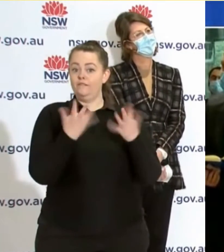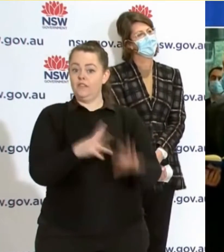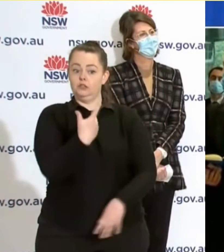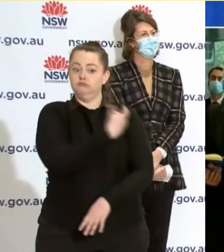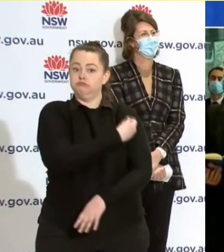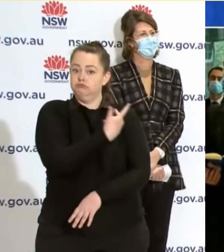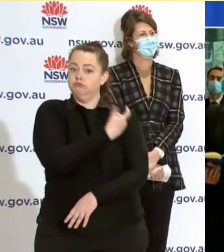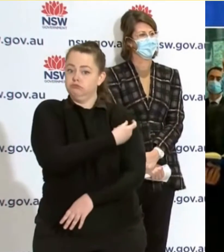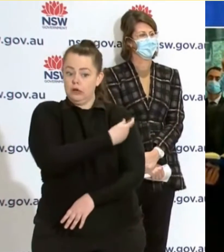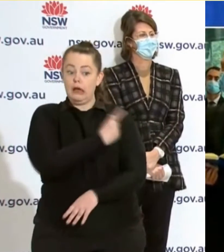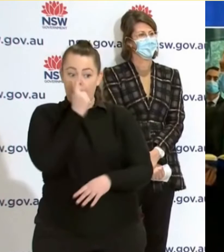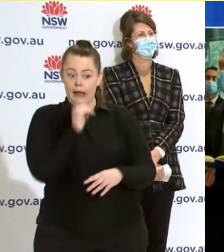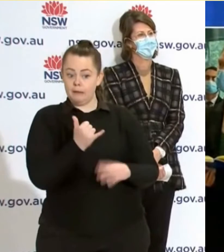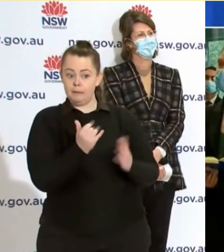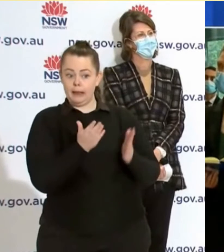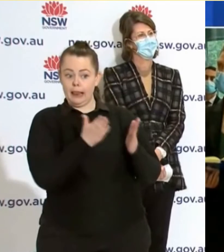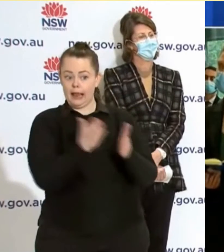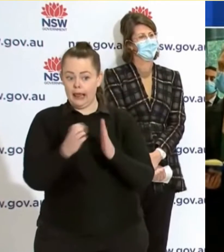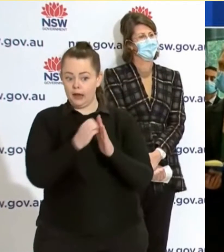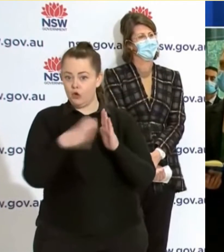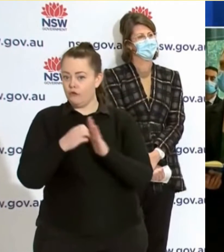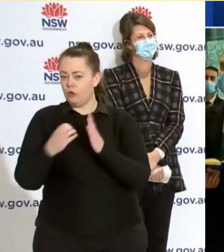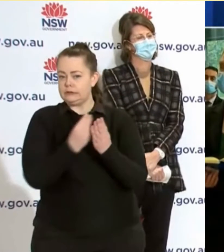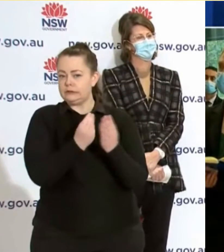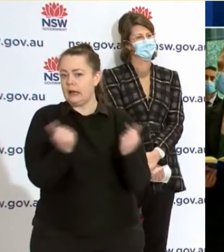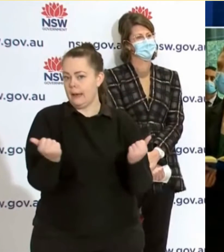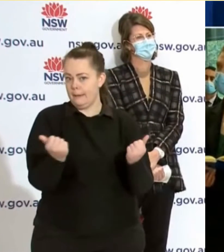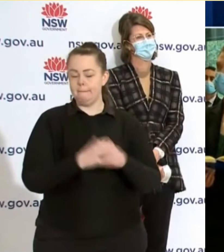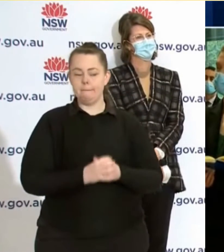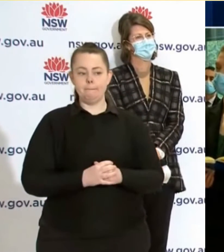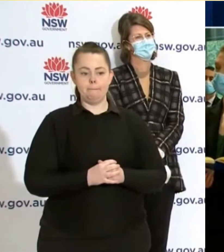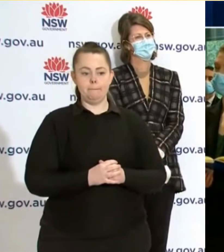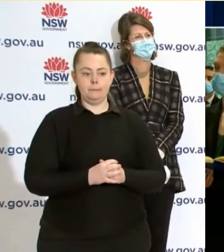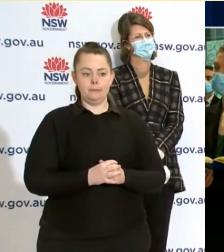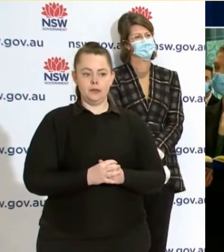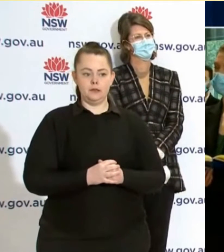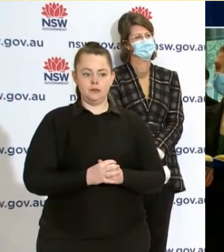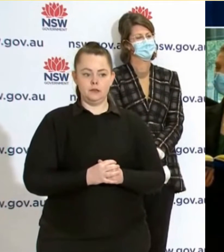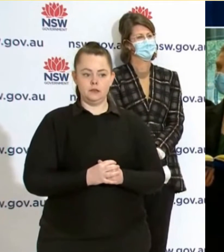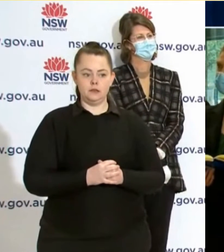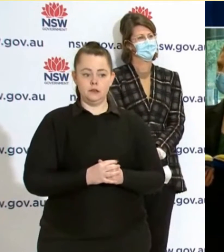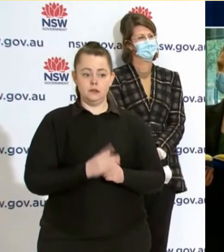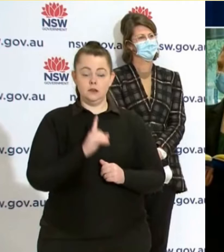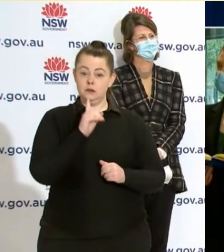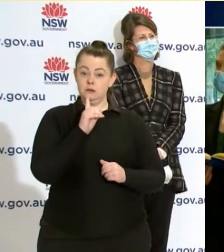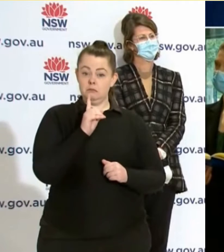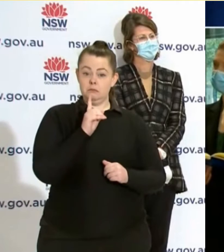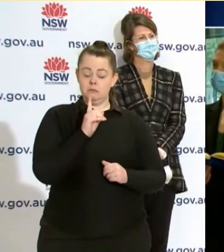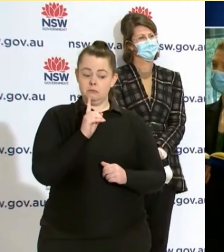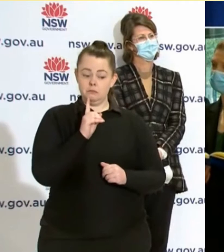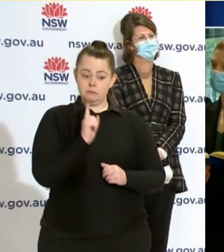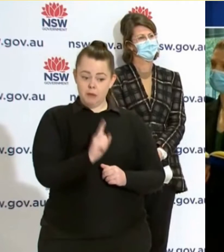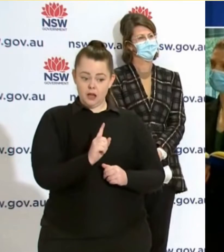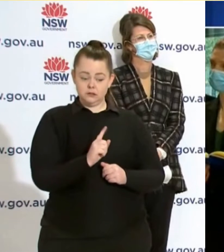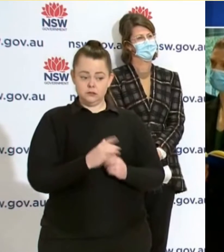restrictions on 12 areas of concern that you previously said wouldn't do anything to stop the transmission of the virus. Can you guarantee